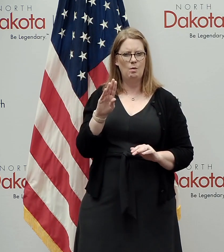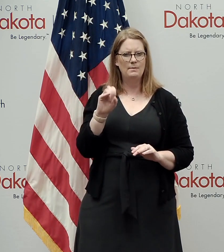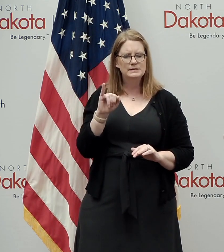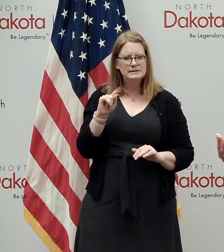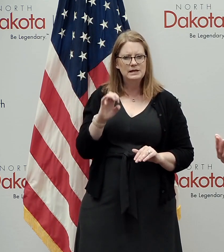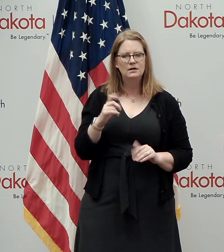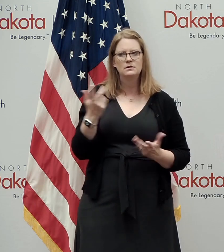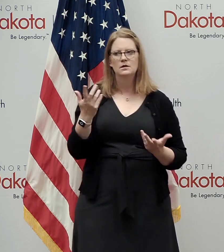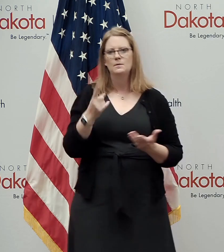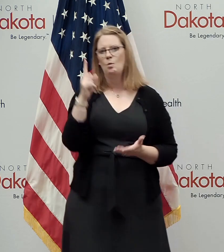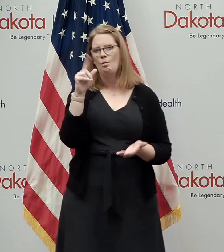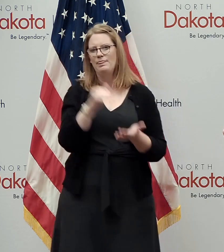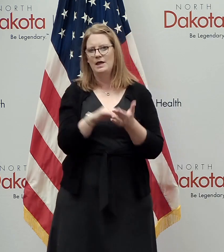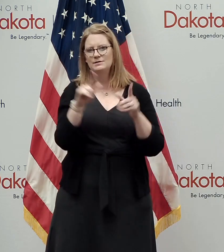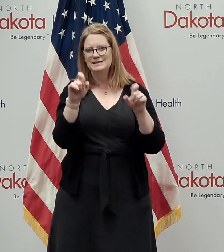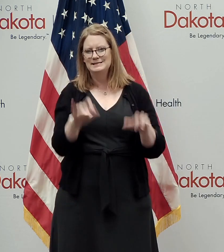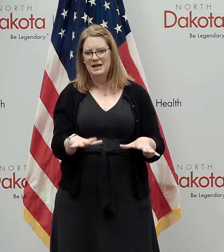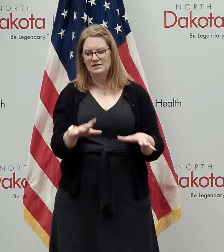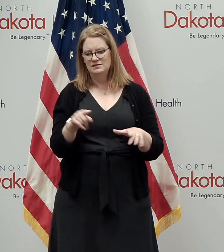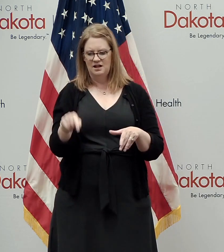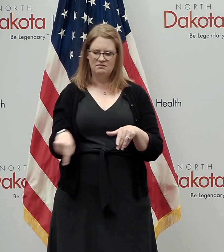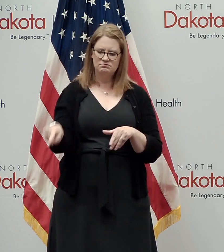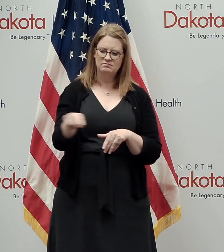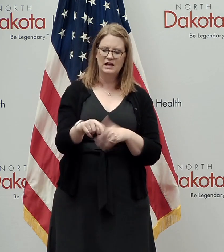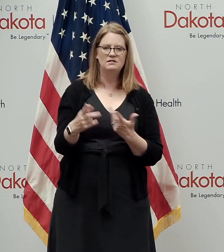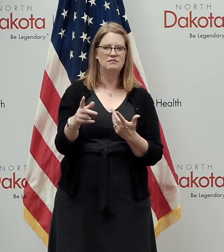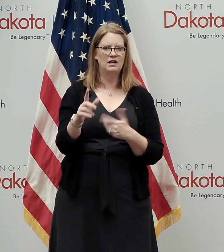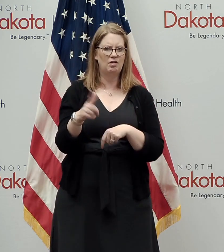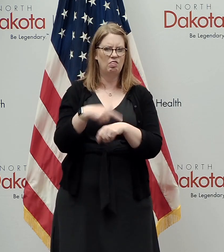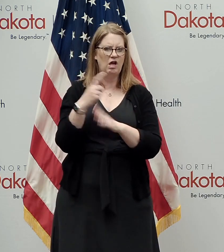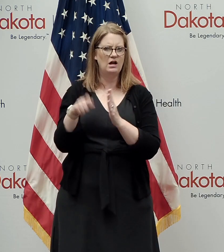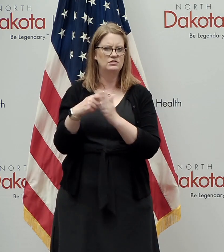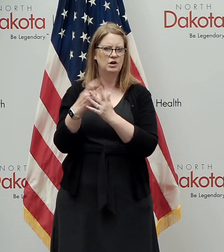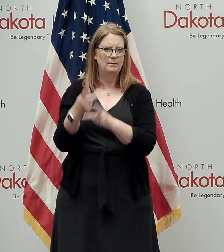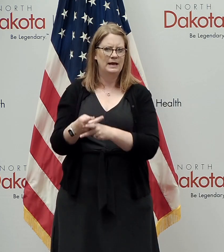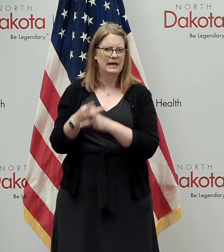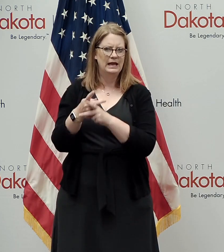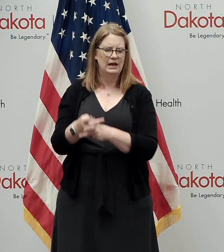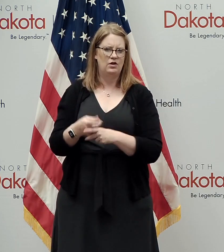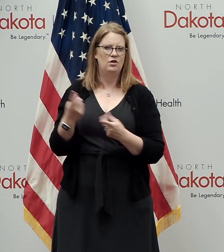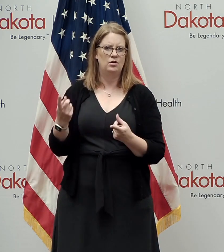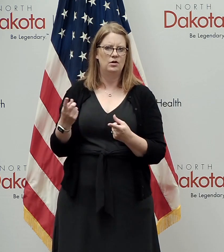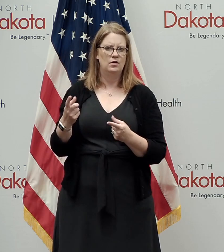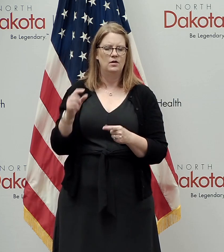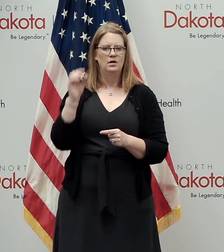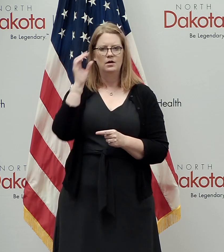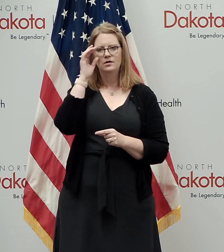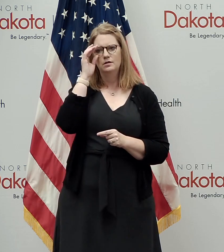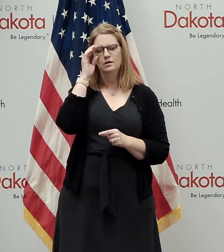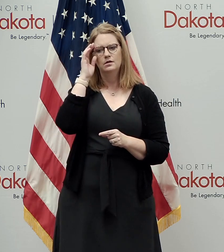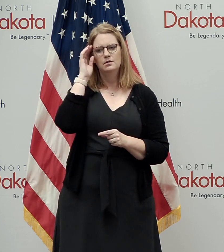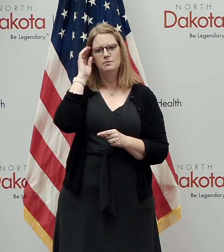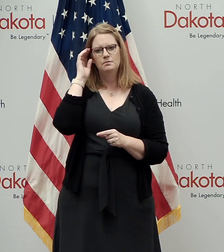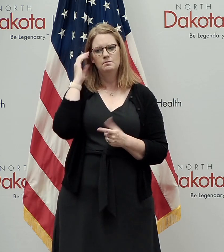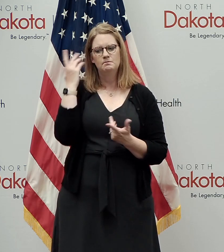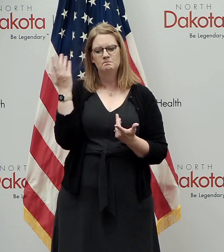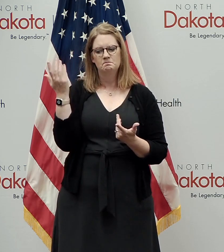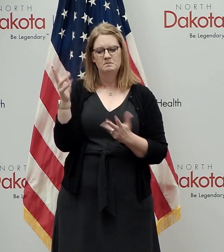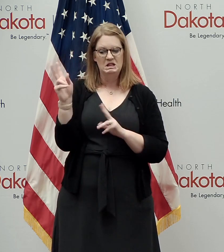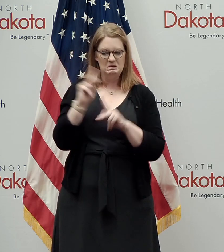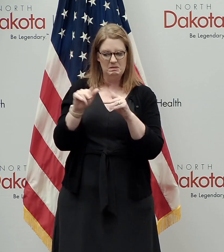we do 1,000 tests across long-term care, and the people that really have to access that 1,000 tests might